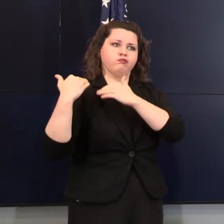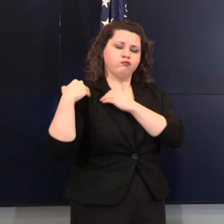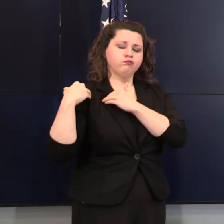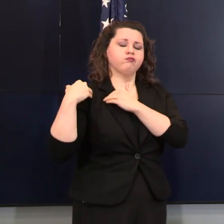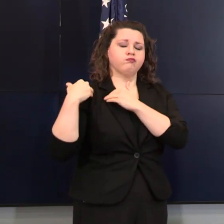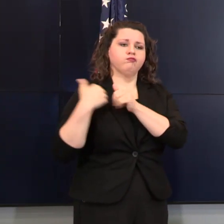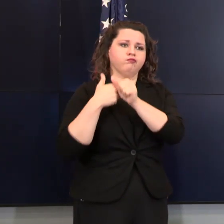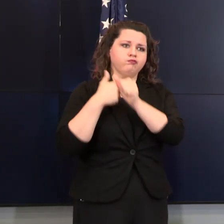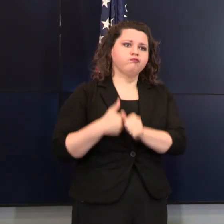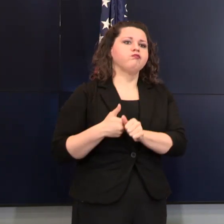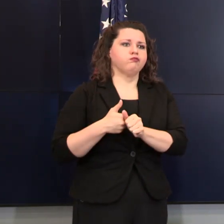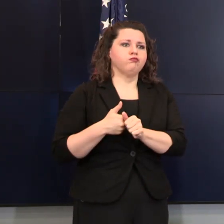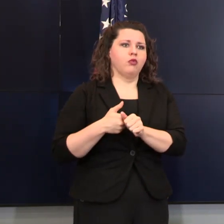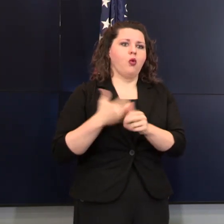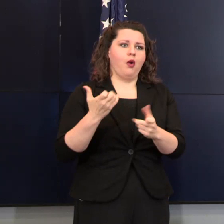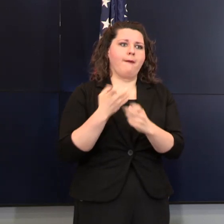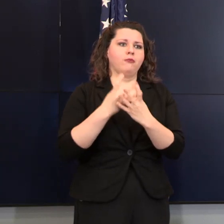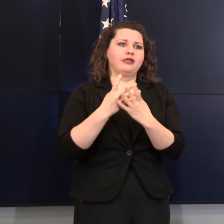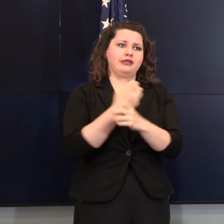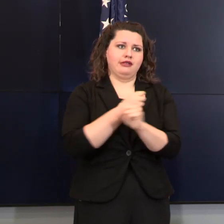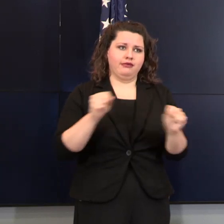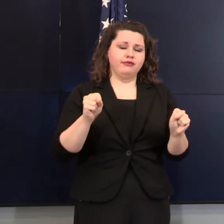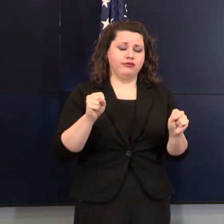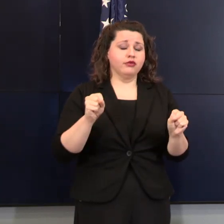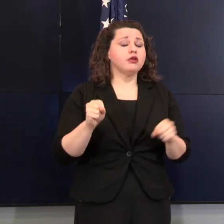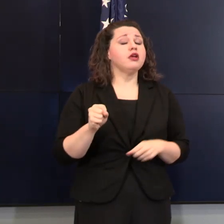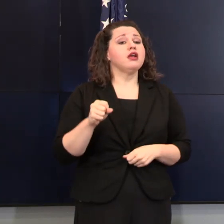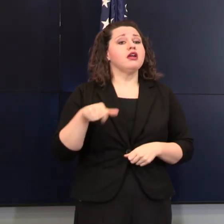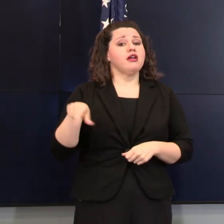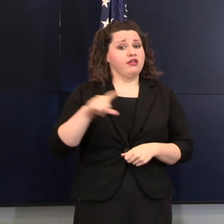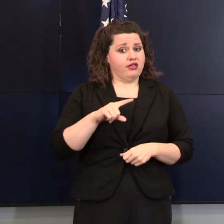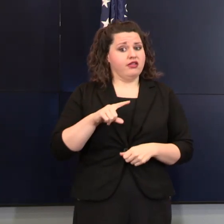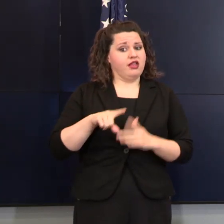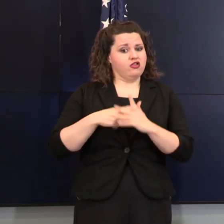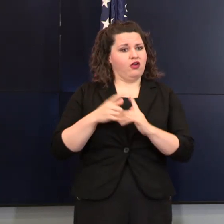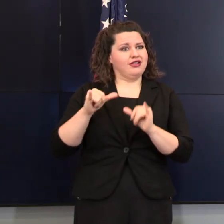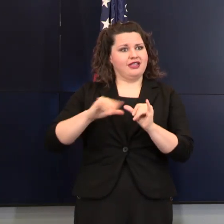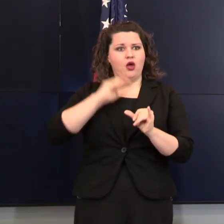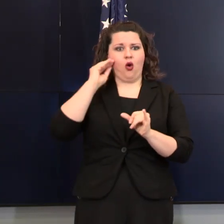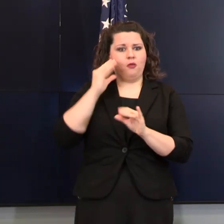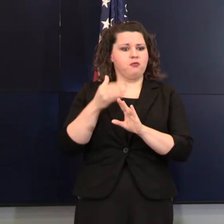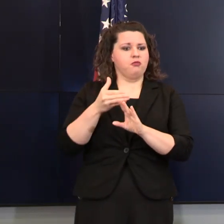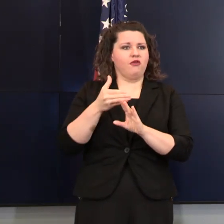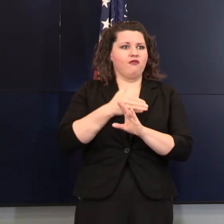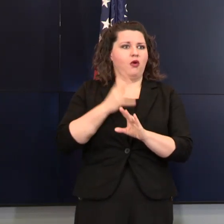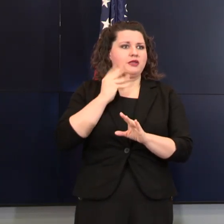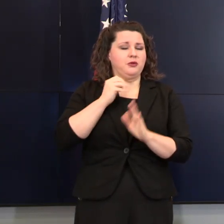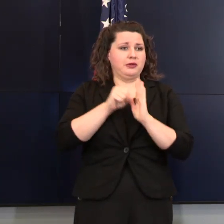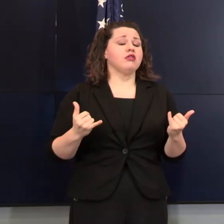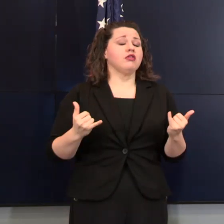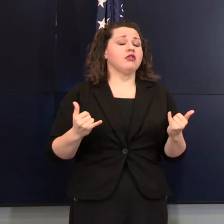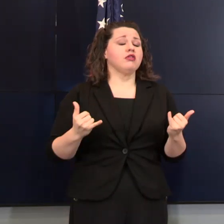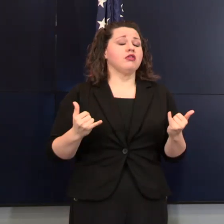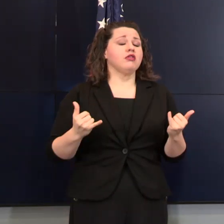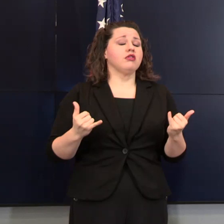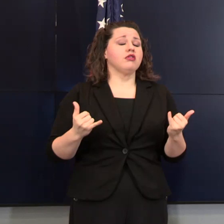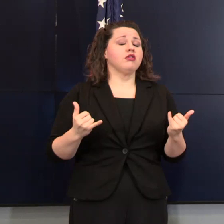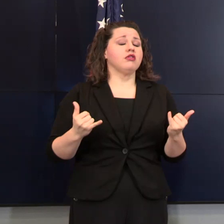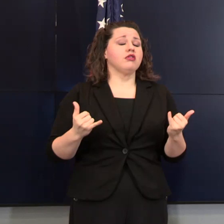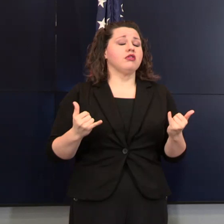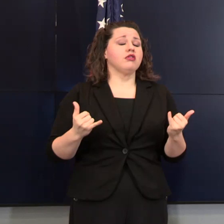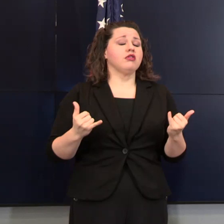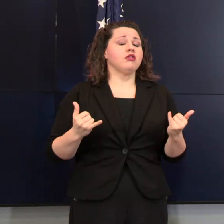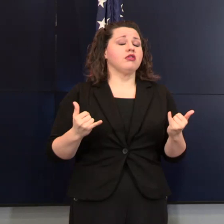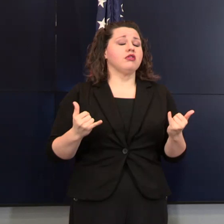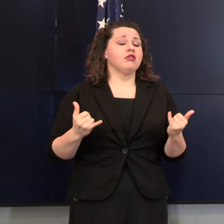news for the facility is that this team member has not been to work since April 9th. Yet this is another example of how high traffic areas